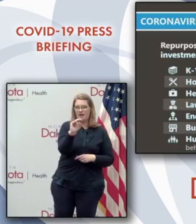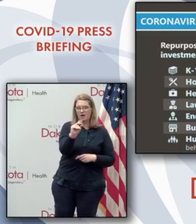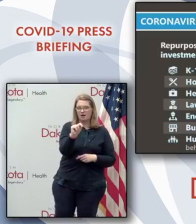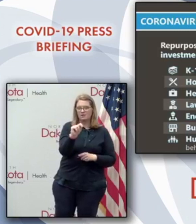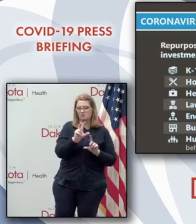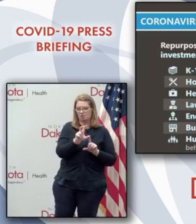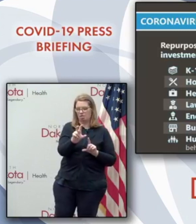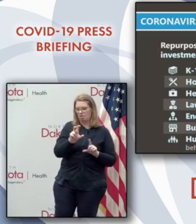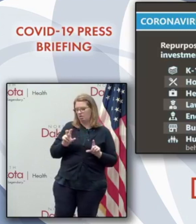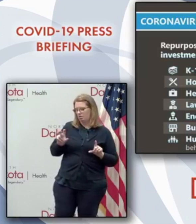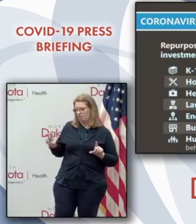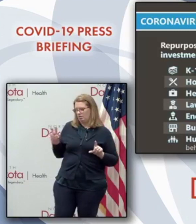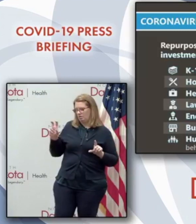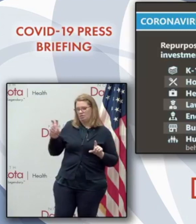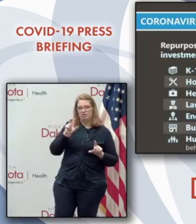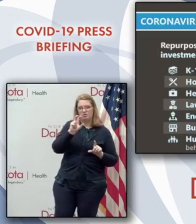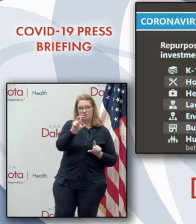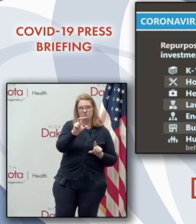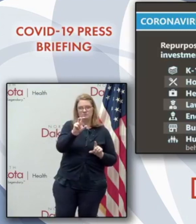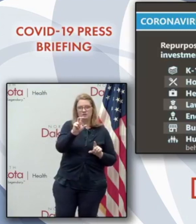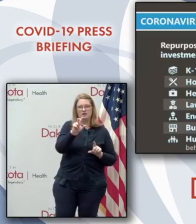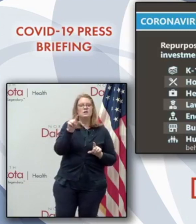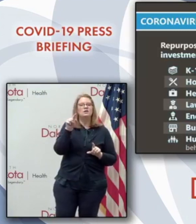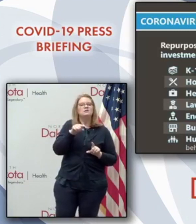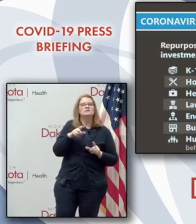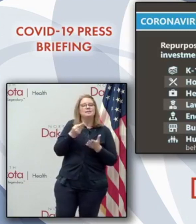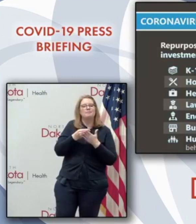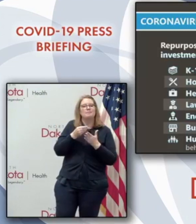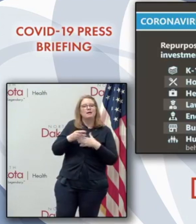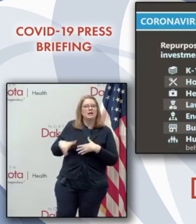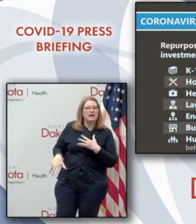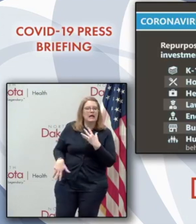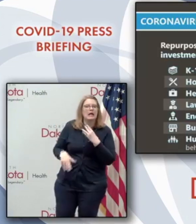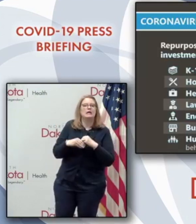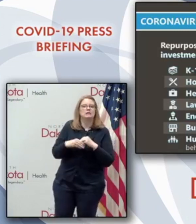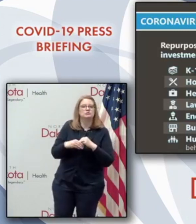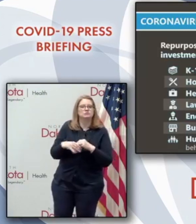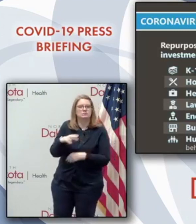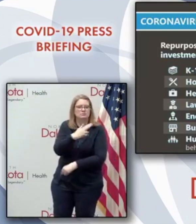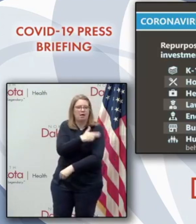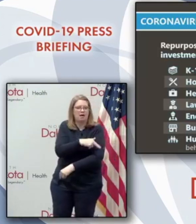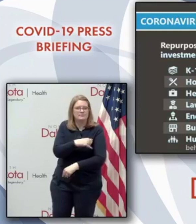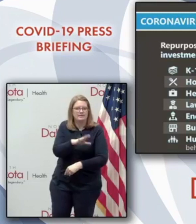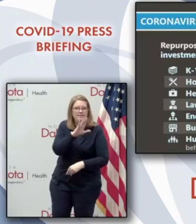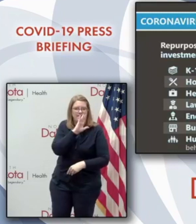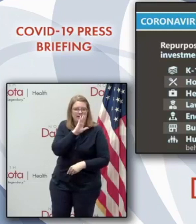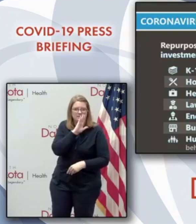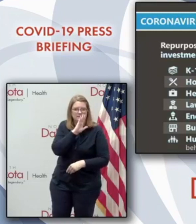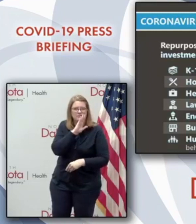play a critical role in expanding hospital capacity if needed in the